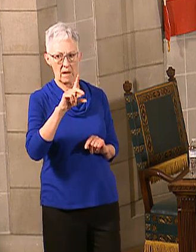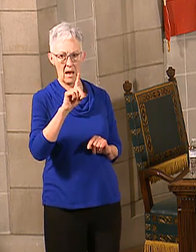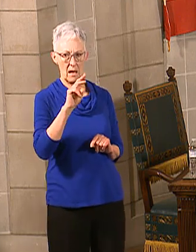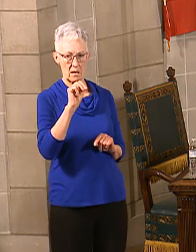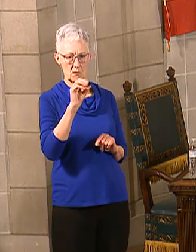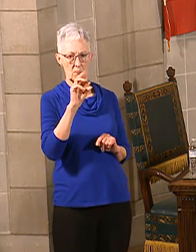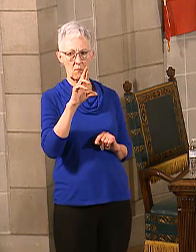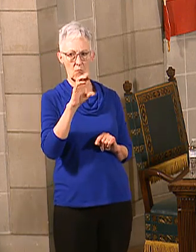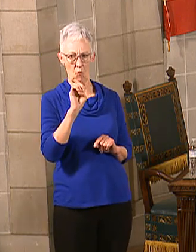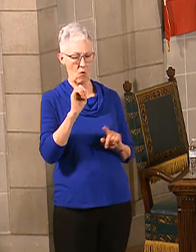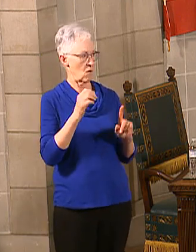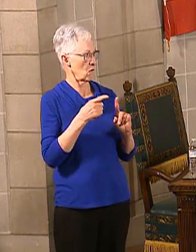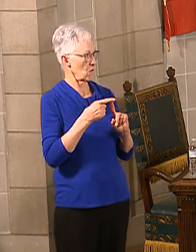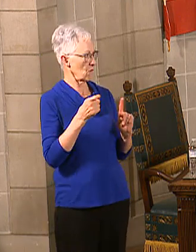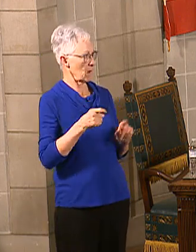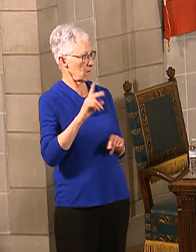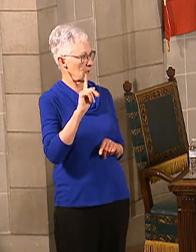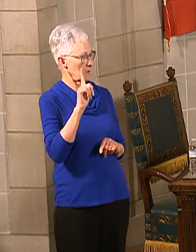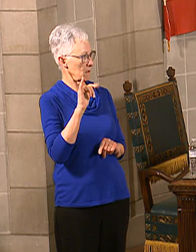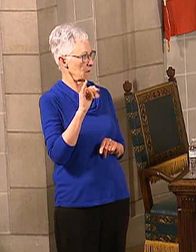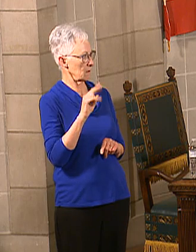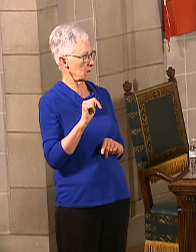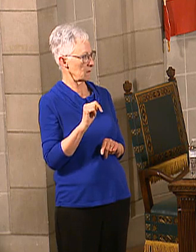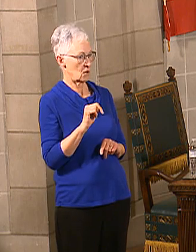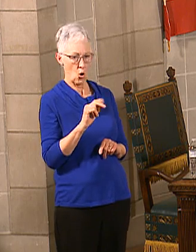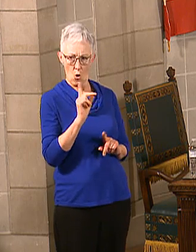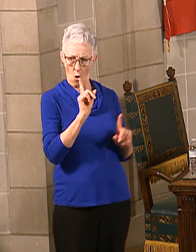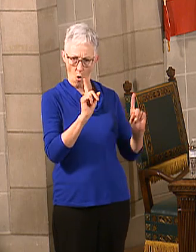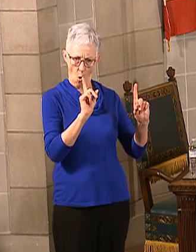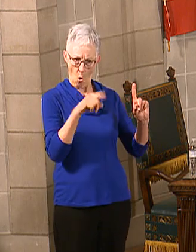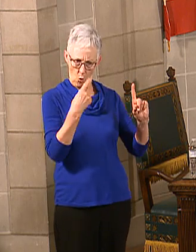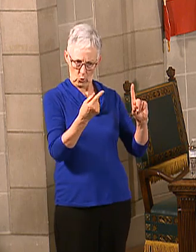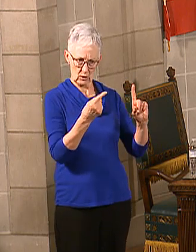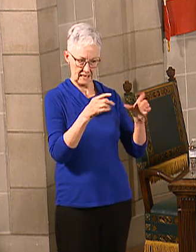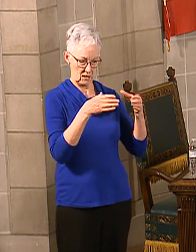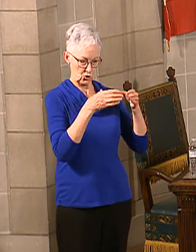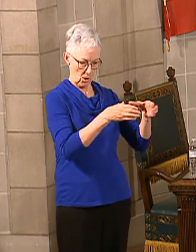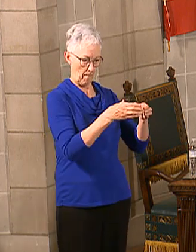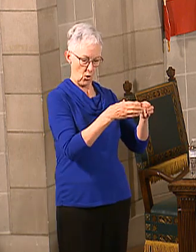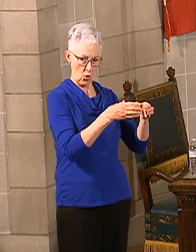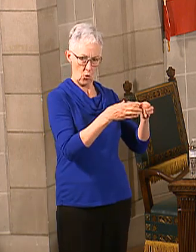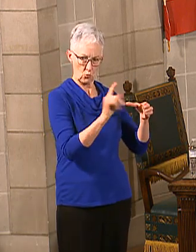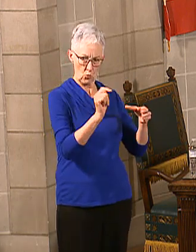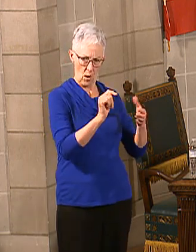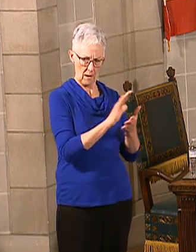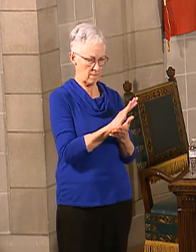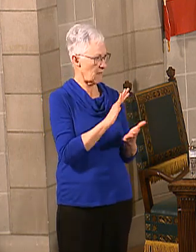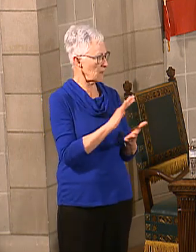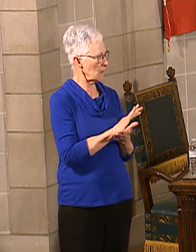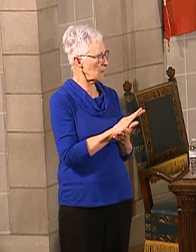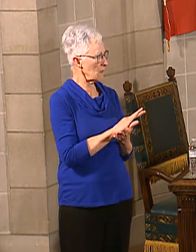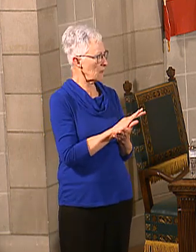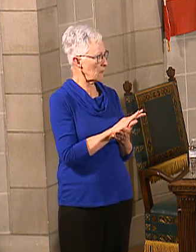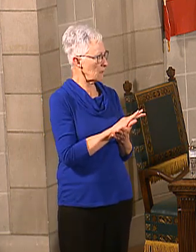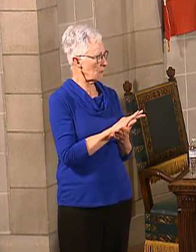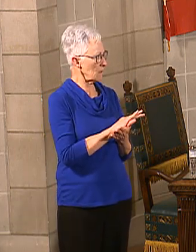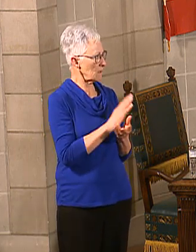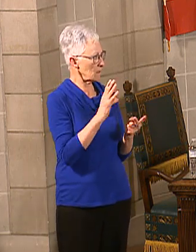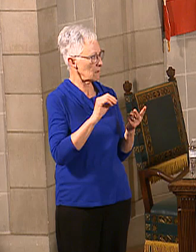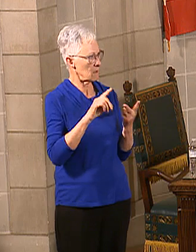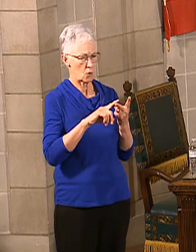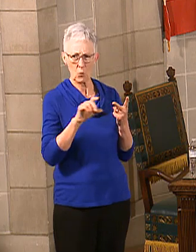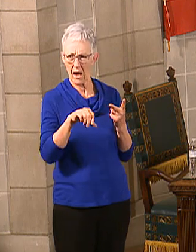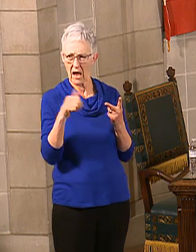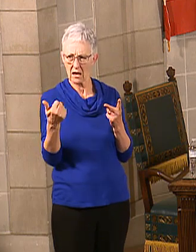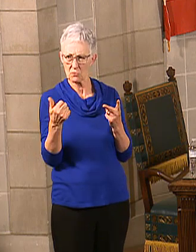questions about will only the jumbo toilet paper rolls be available? And then he also asked what additional steps can the state